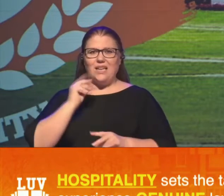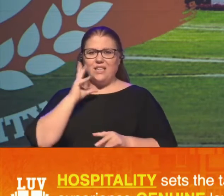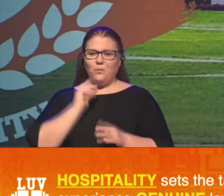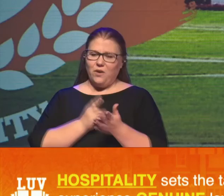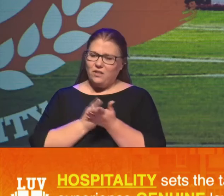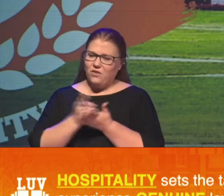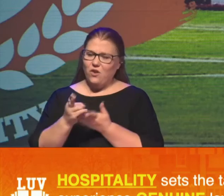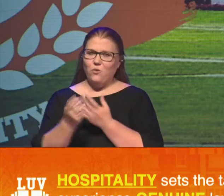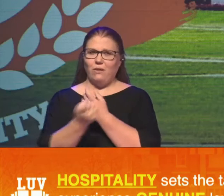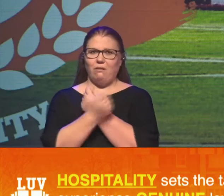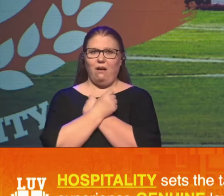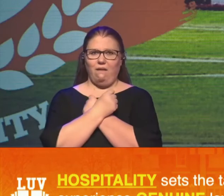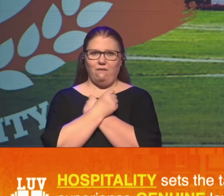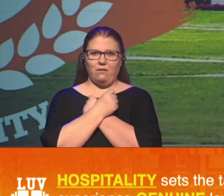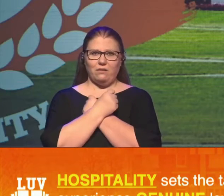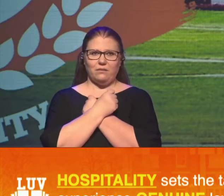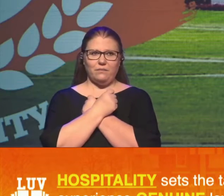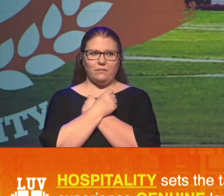genuine love.